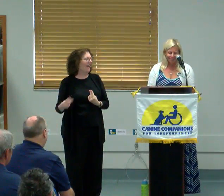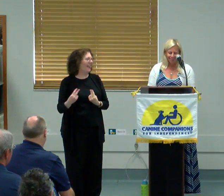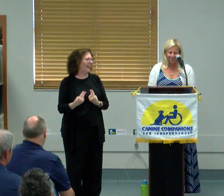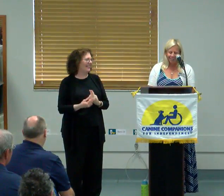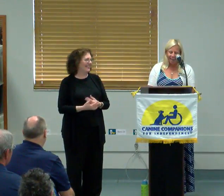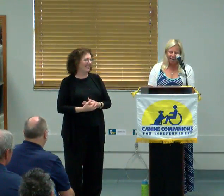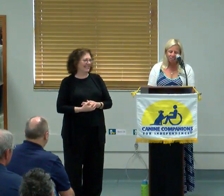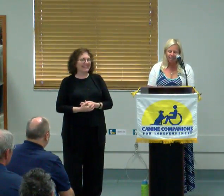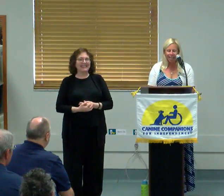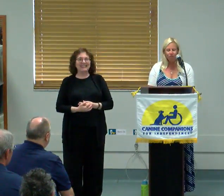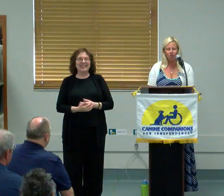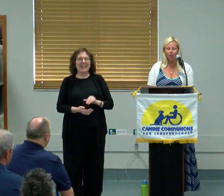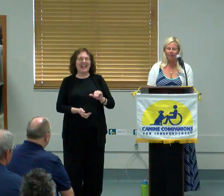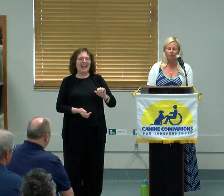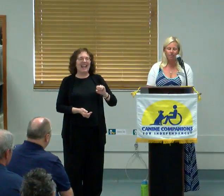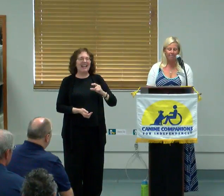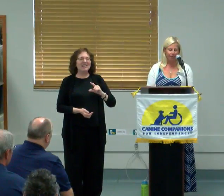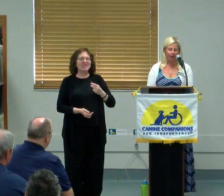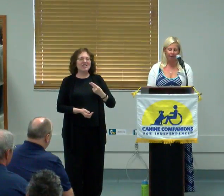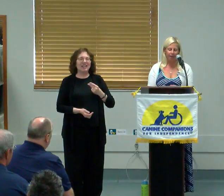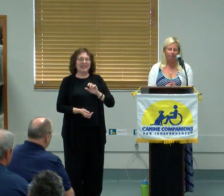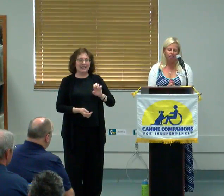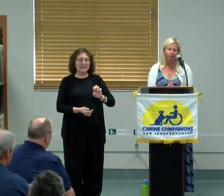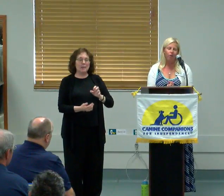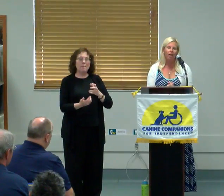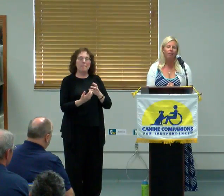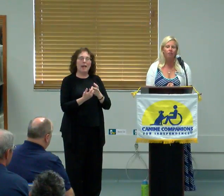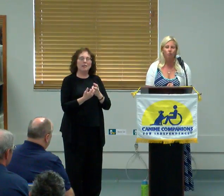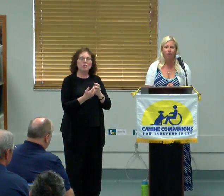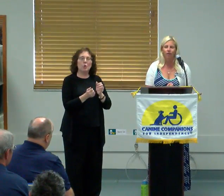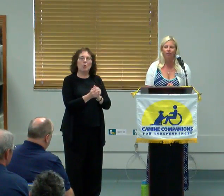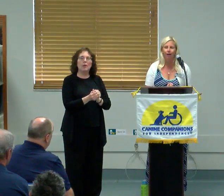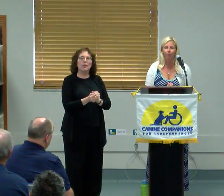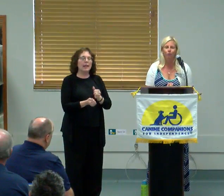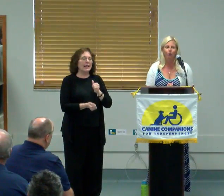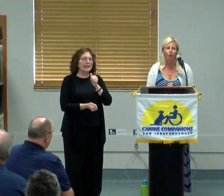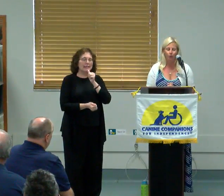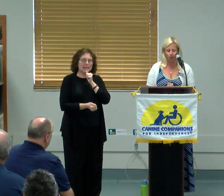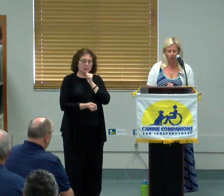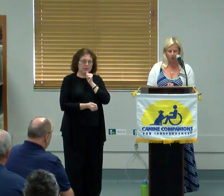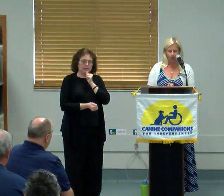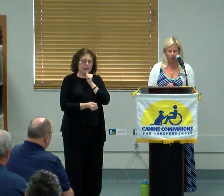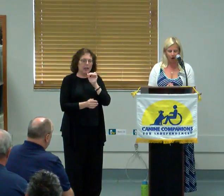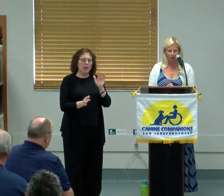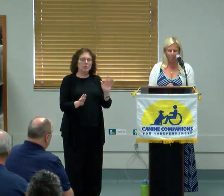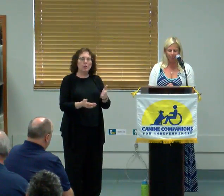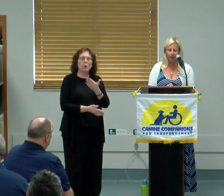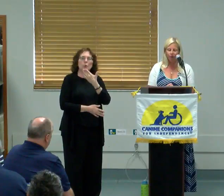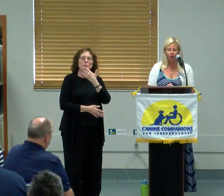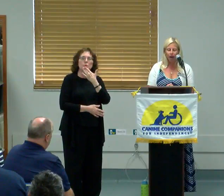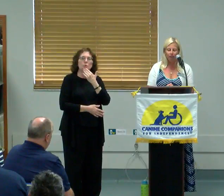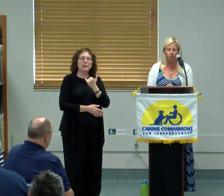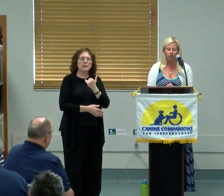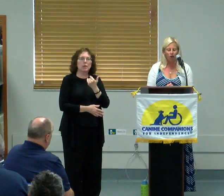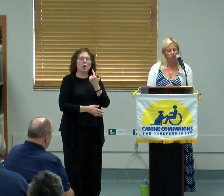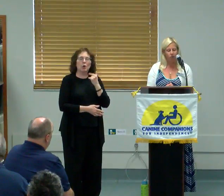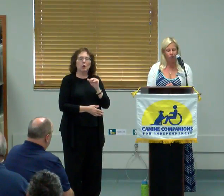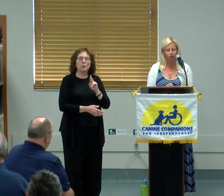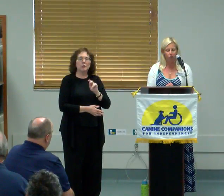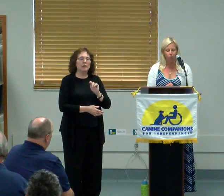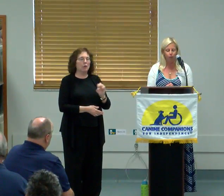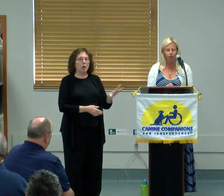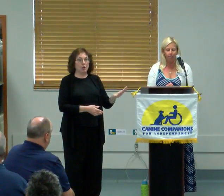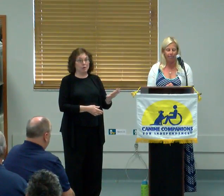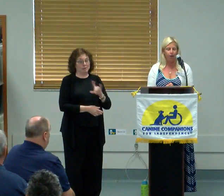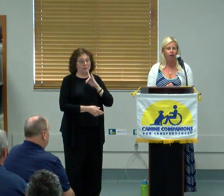know. Ashley has been placed with Secret, a gentle and sweet Labrador Golden Retriever cross, who Ashley calls